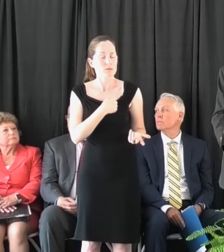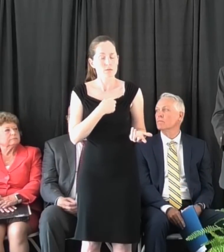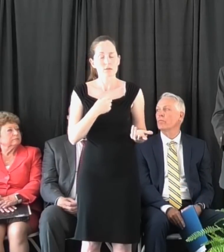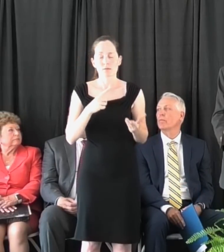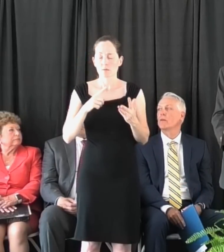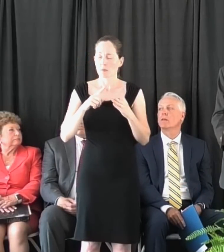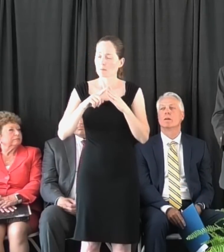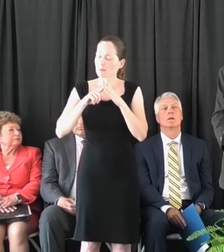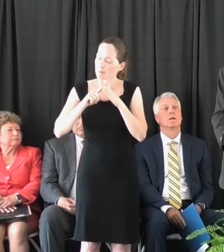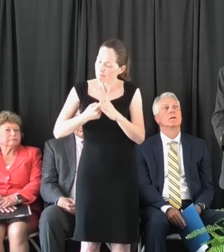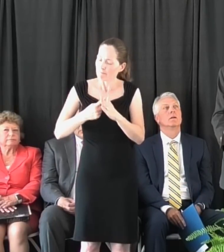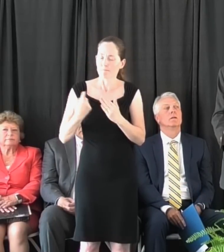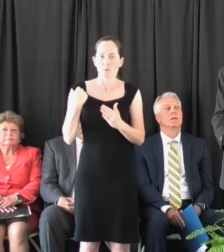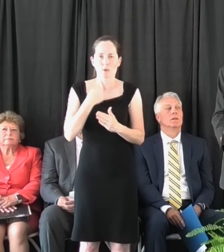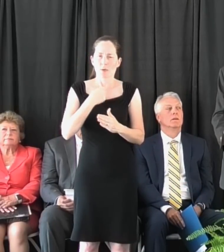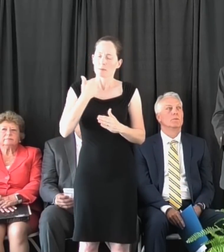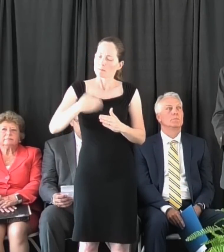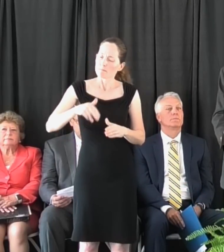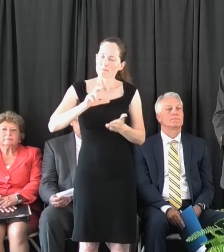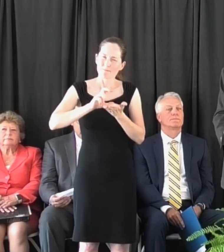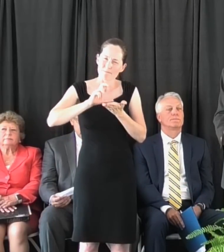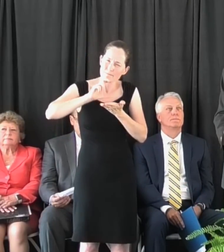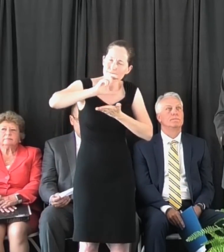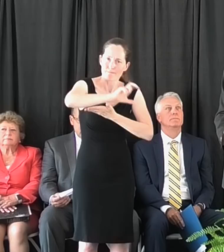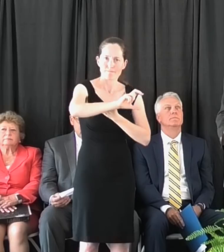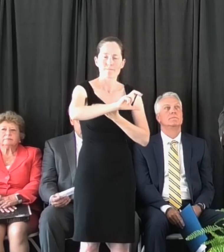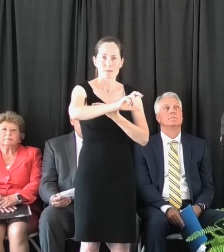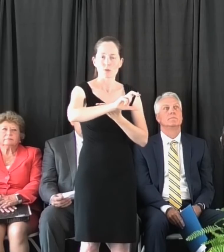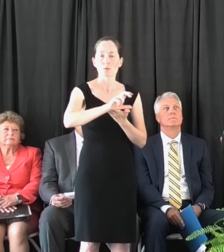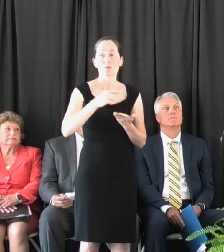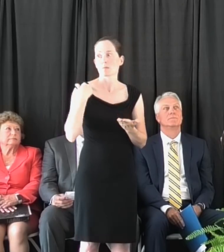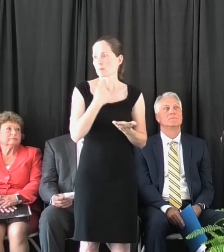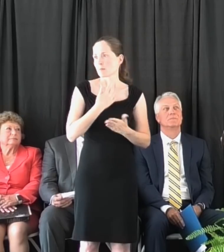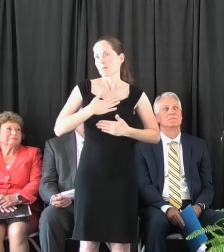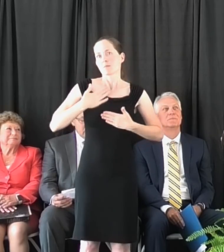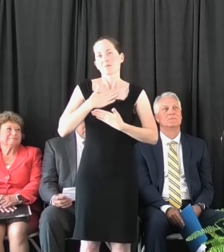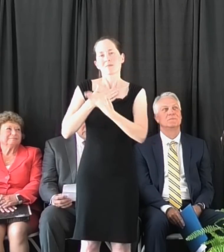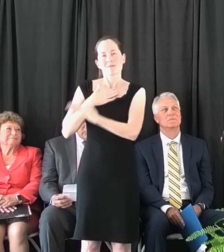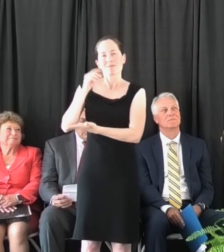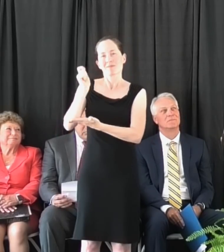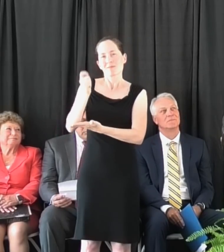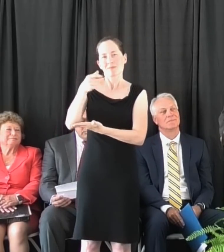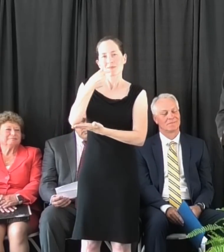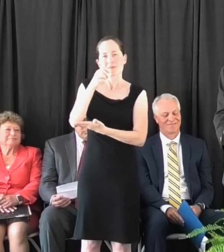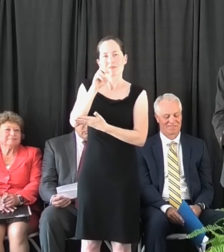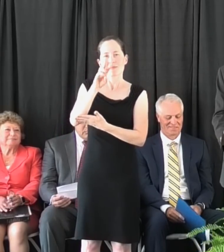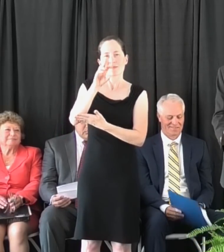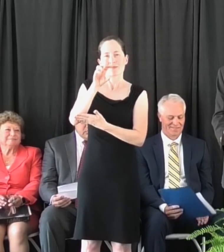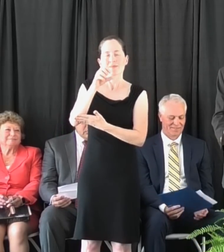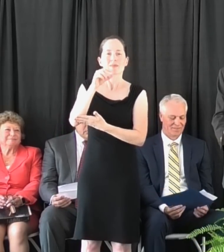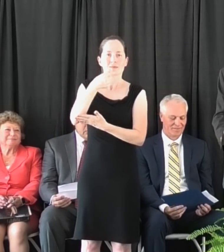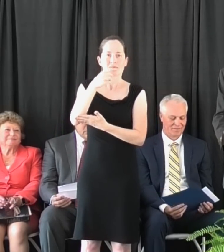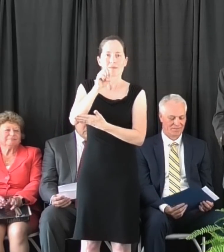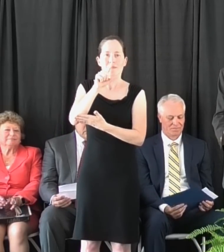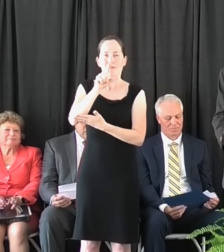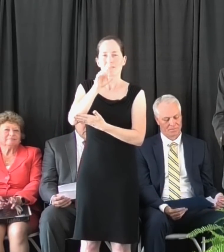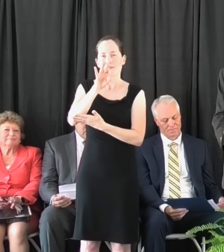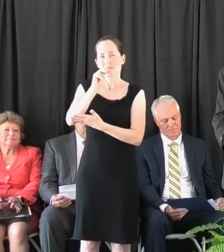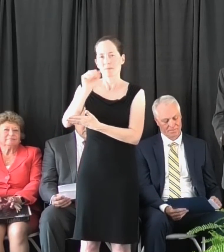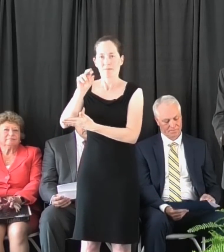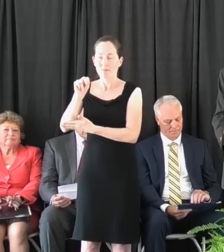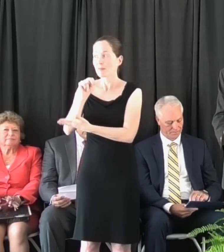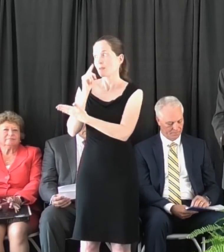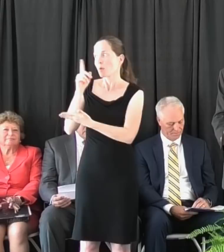and applaud Howard County government, Judge Gelfman for her many interviews we had with her, and the rest of the review